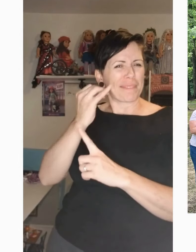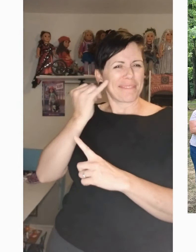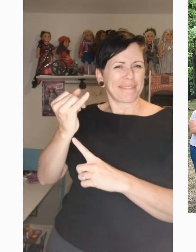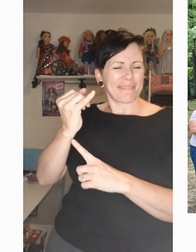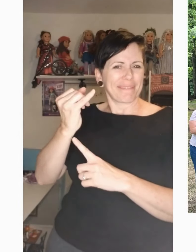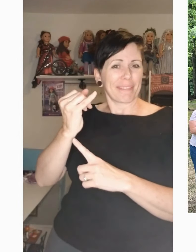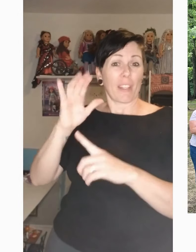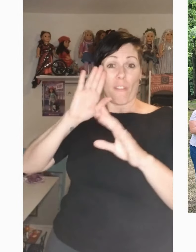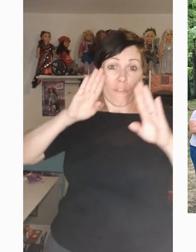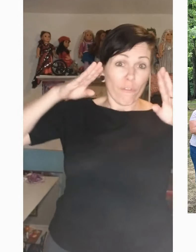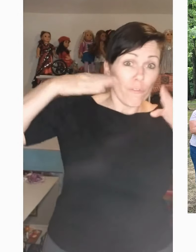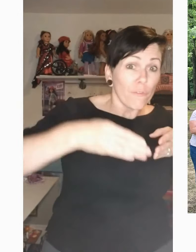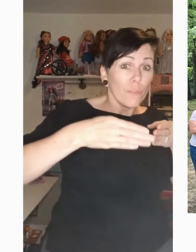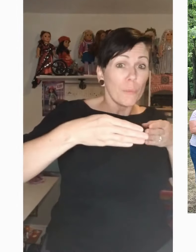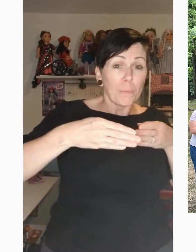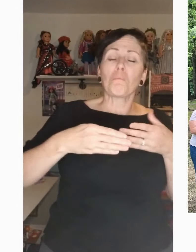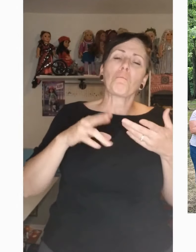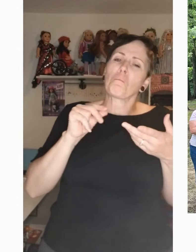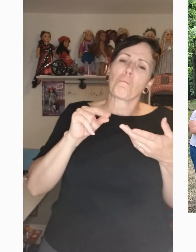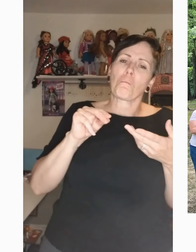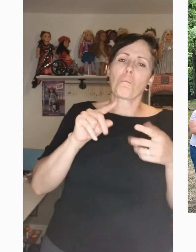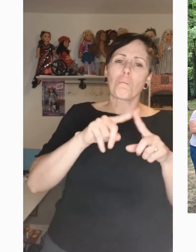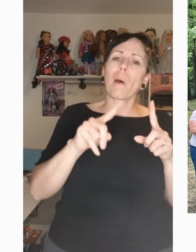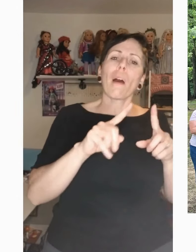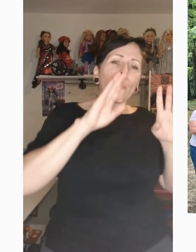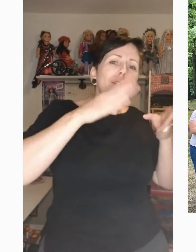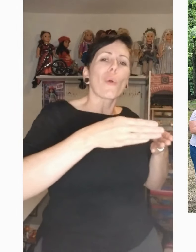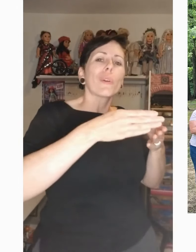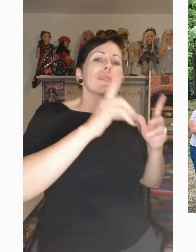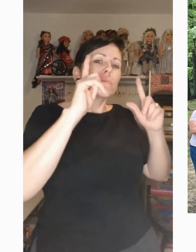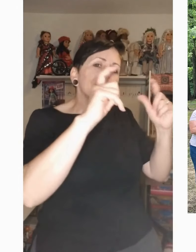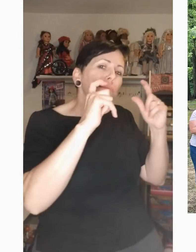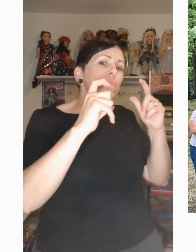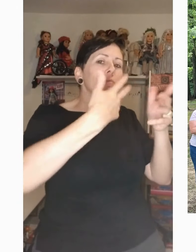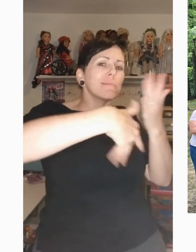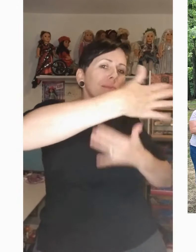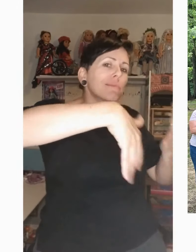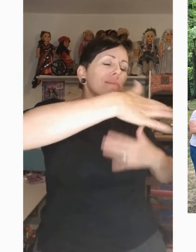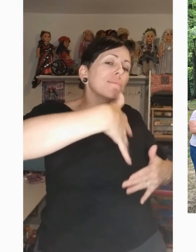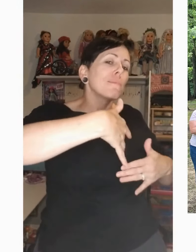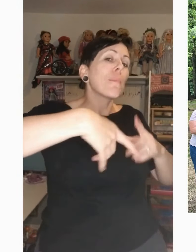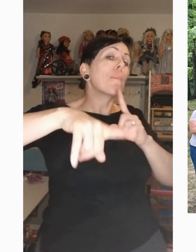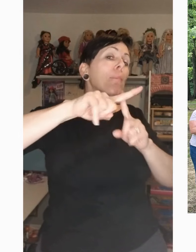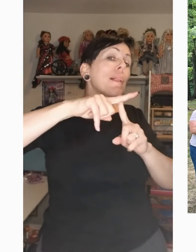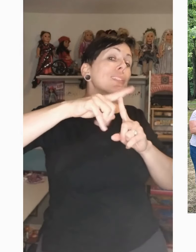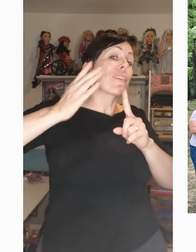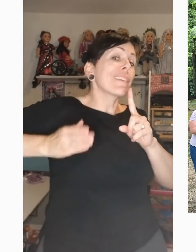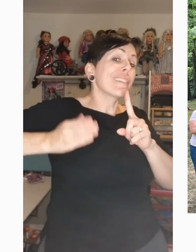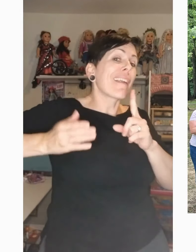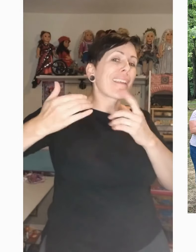local people, if you want to bring a couple things that you're looking to sell, trade, or just get rid of, you can bring them and set them up.